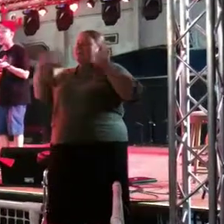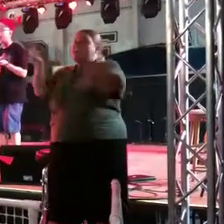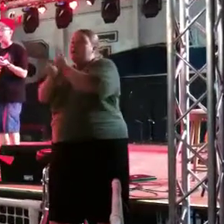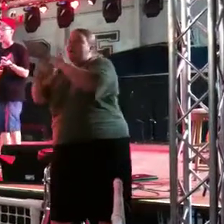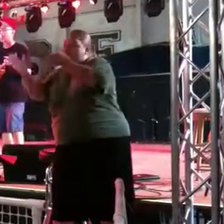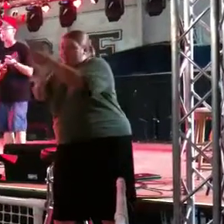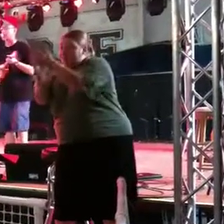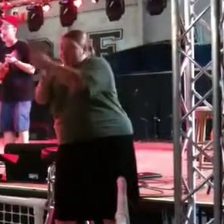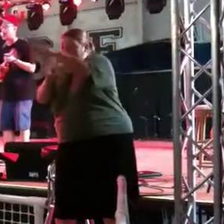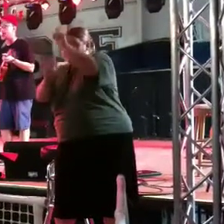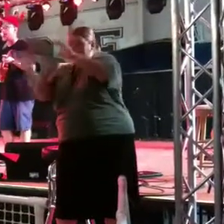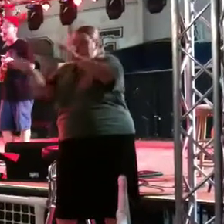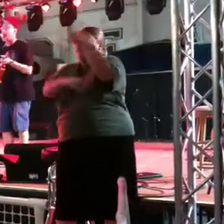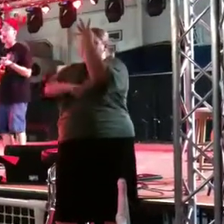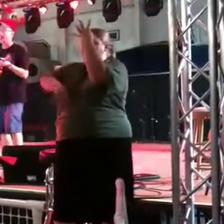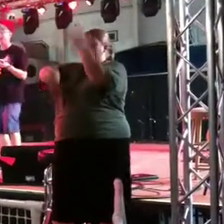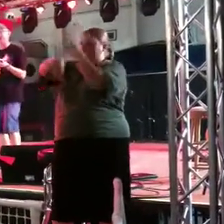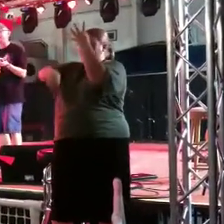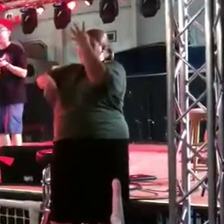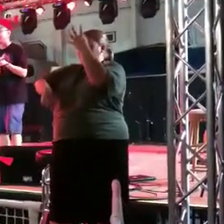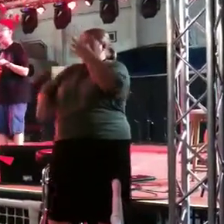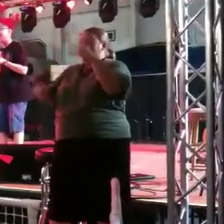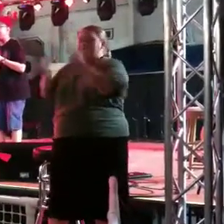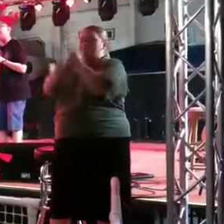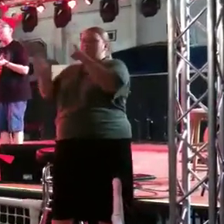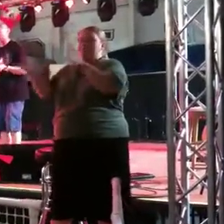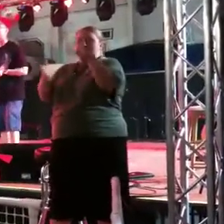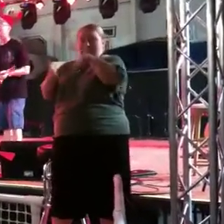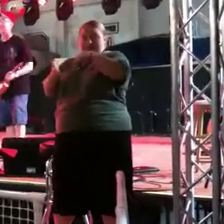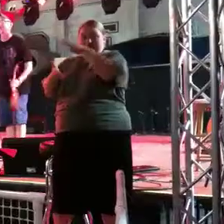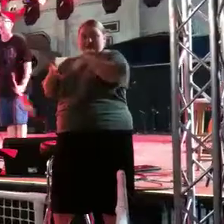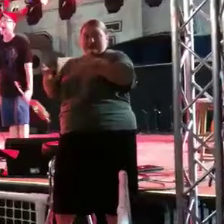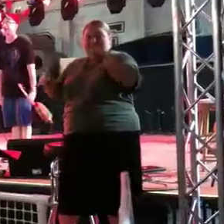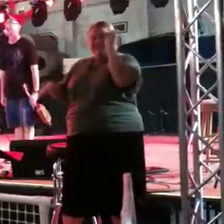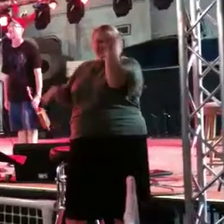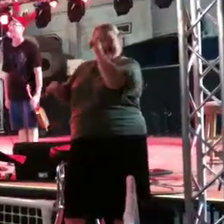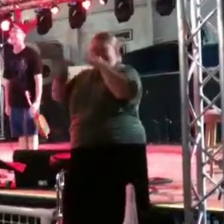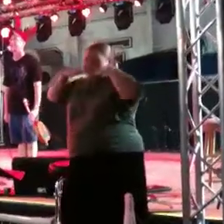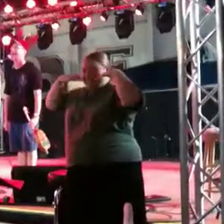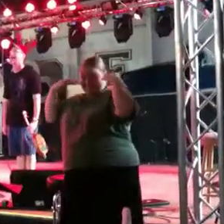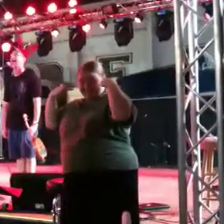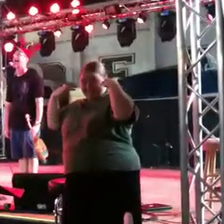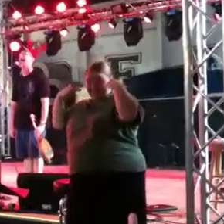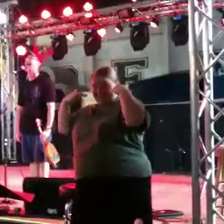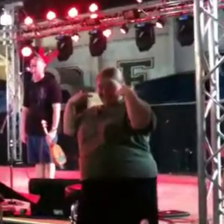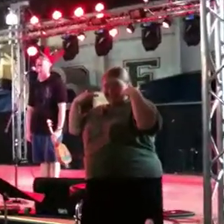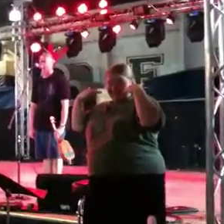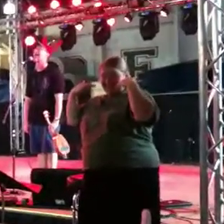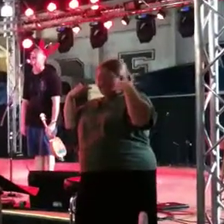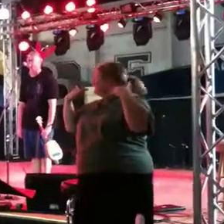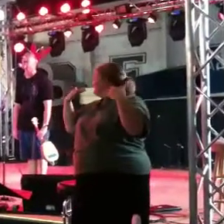hands. You need to clap your hands 4 times. And then we're gonna say everybody do a dance. And with the silliest smile on your face,